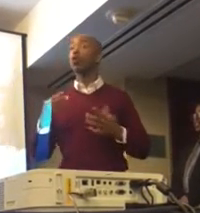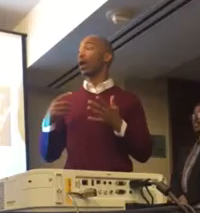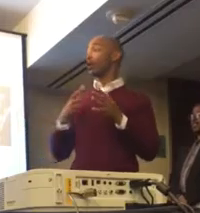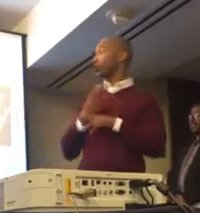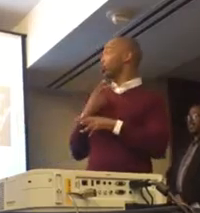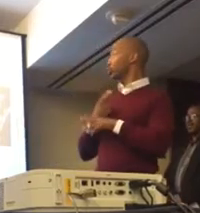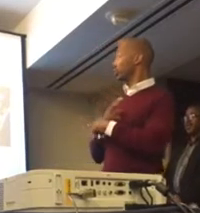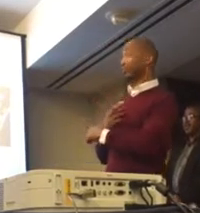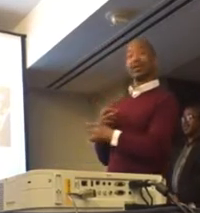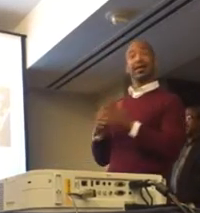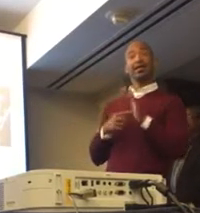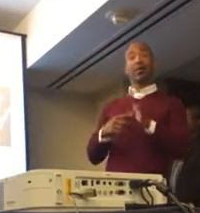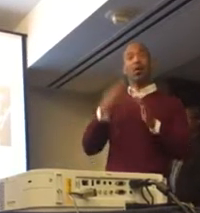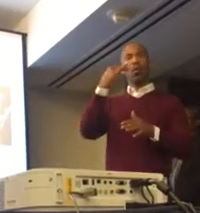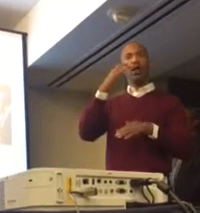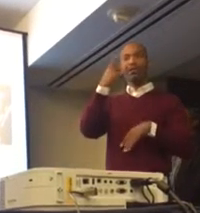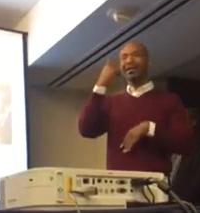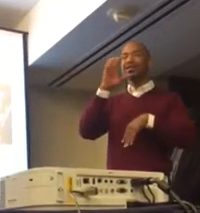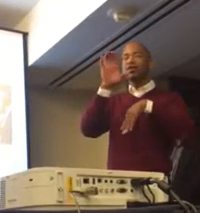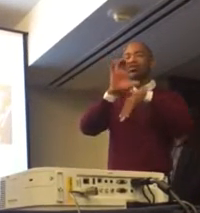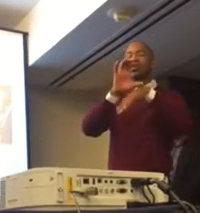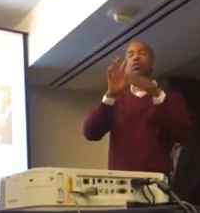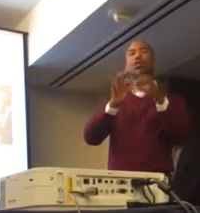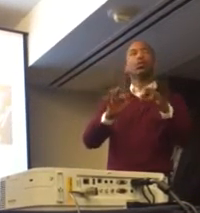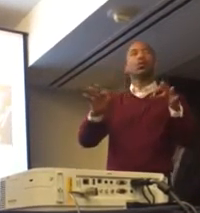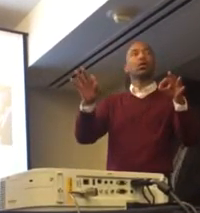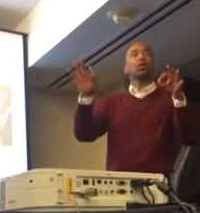church is such a huge part of the Black community.